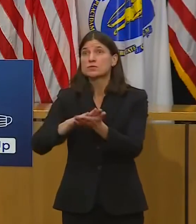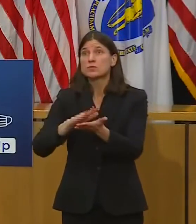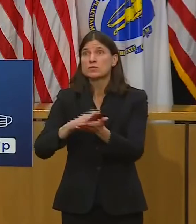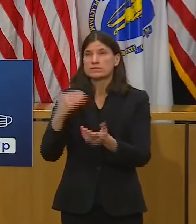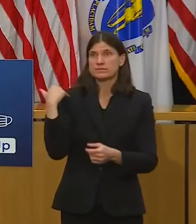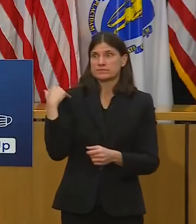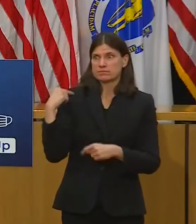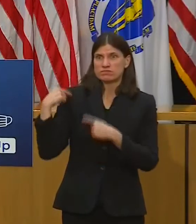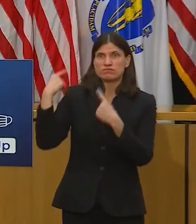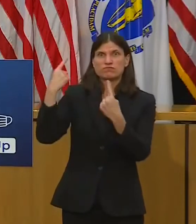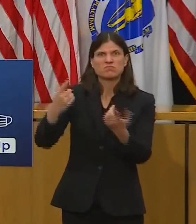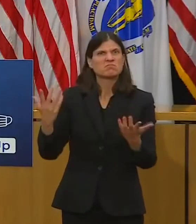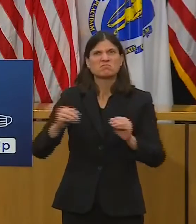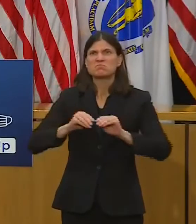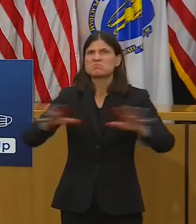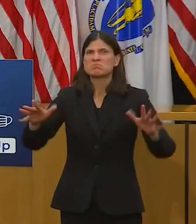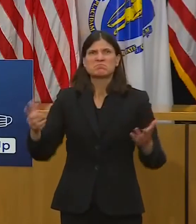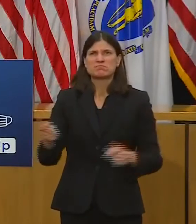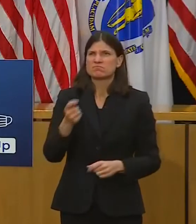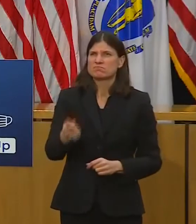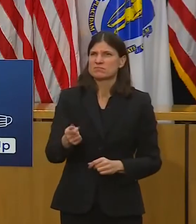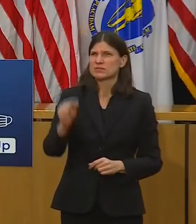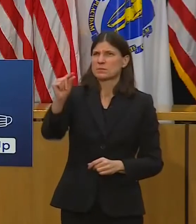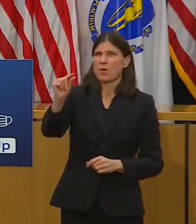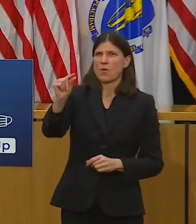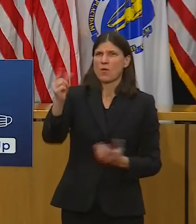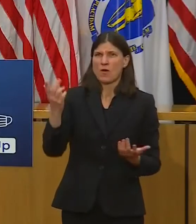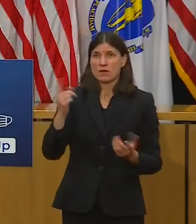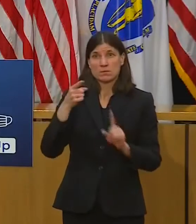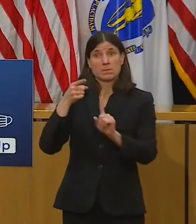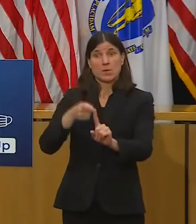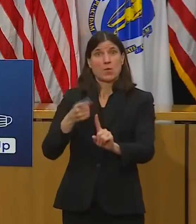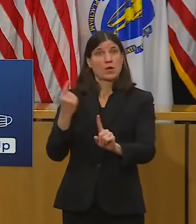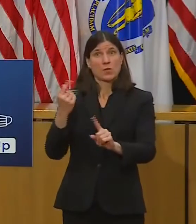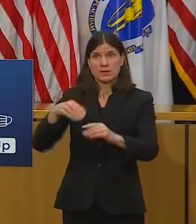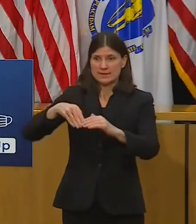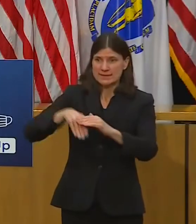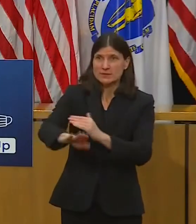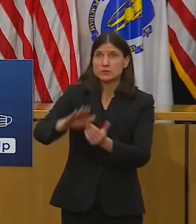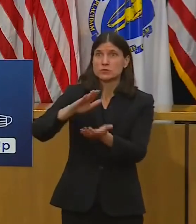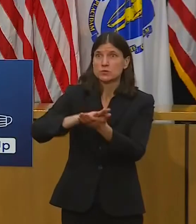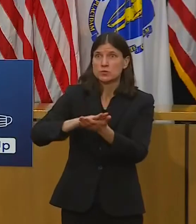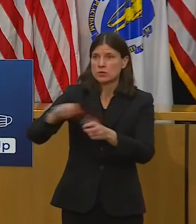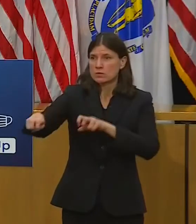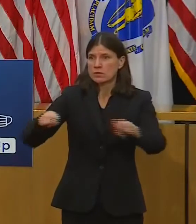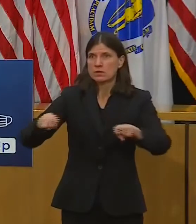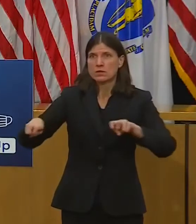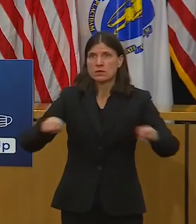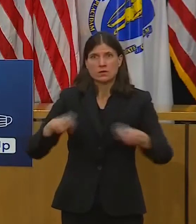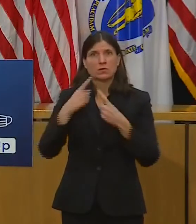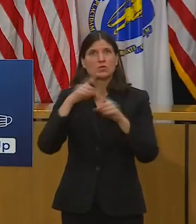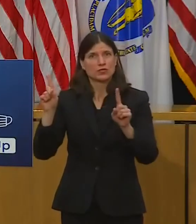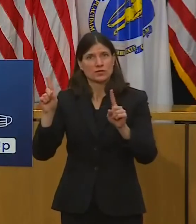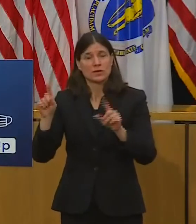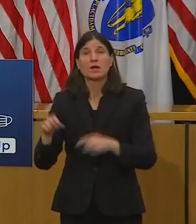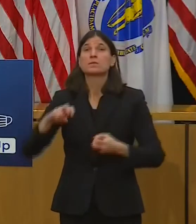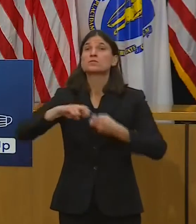most of those schools are located in communities with high transmission rates. It's a great success story, and I applaud them for